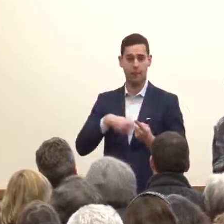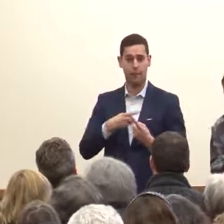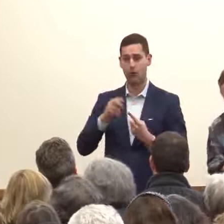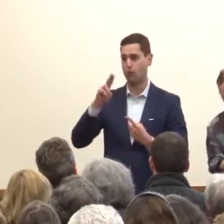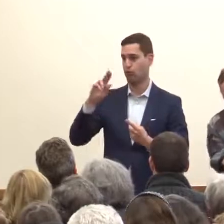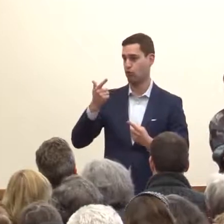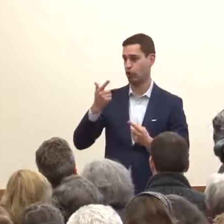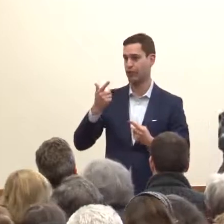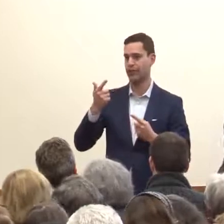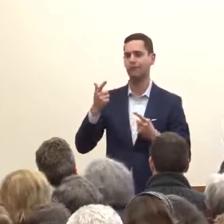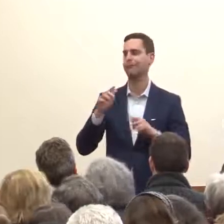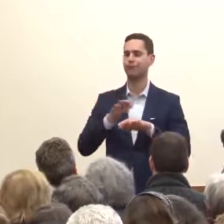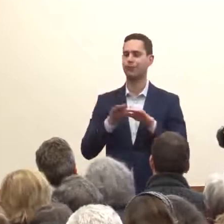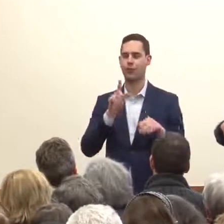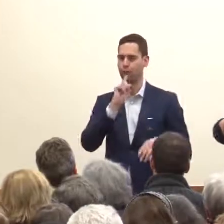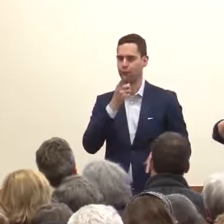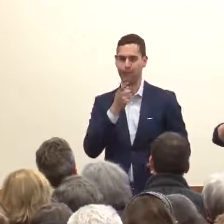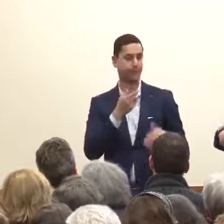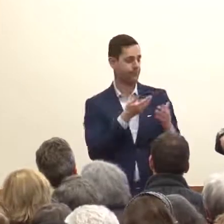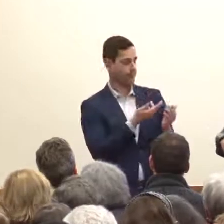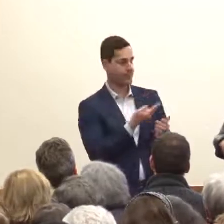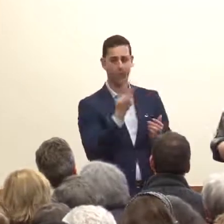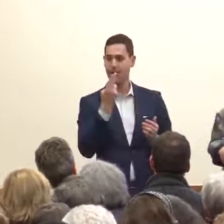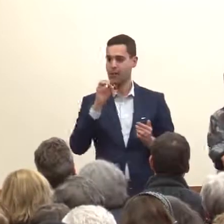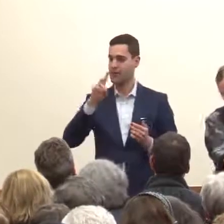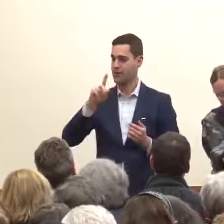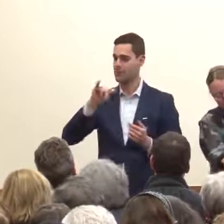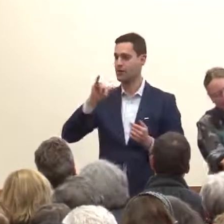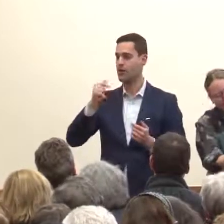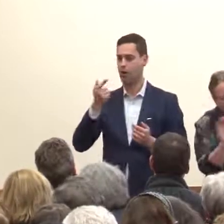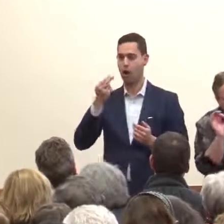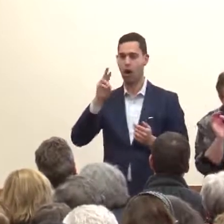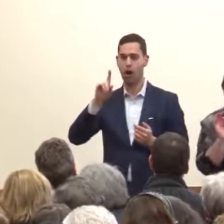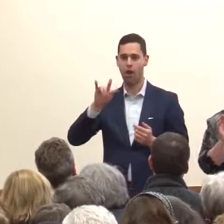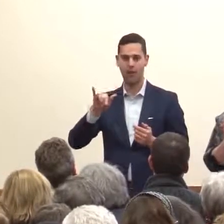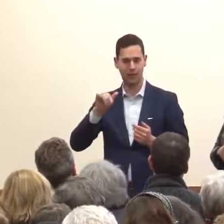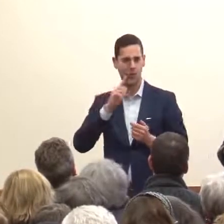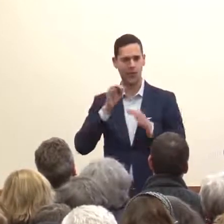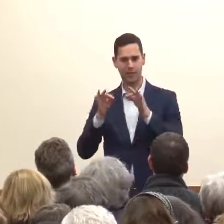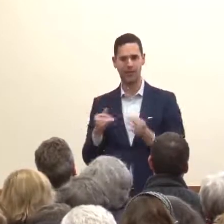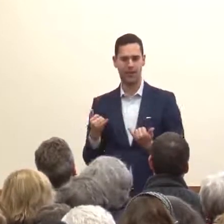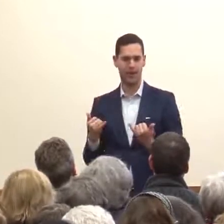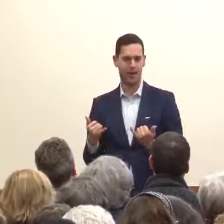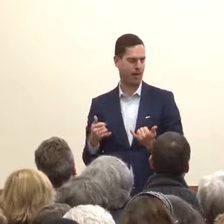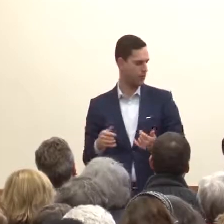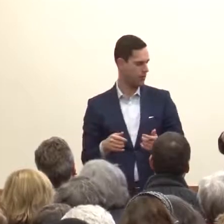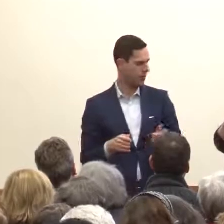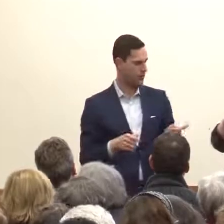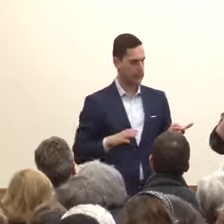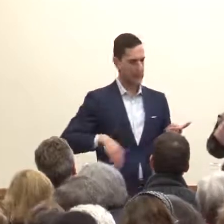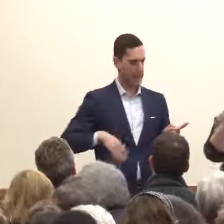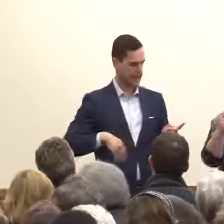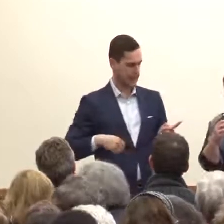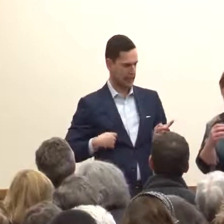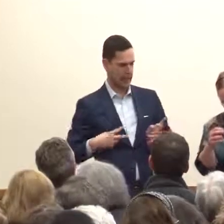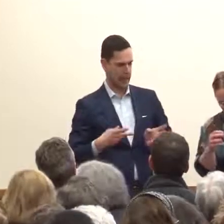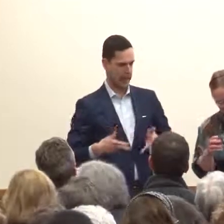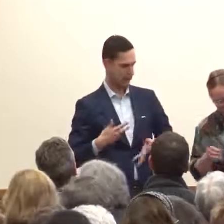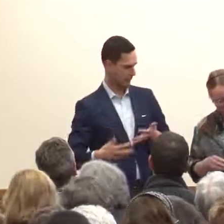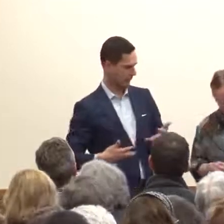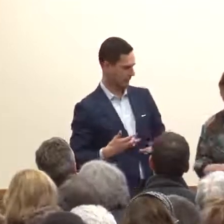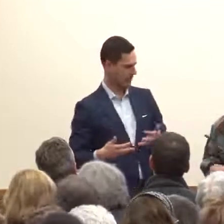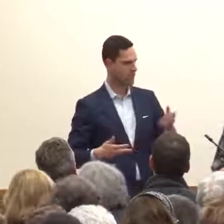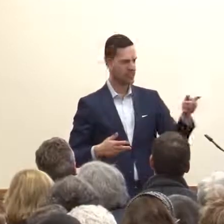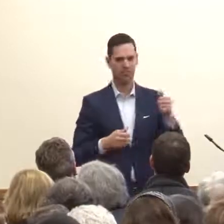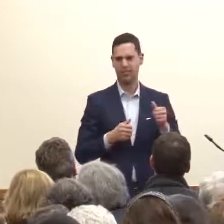true, as Heidi Harley is going to tell us right now with some really... Exactly right now. I'll keep going with